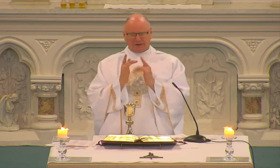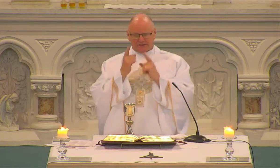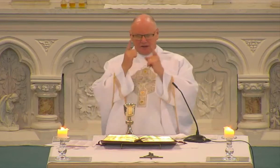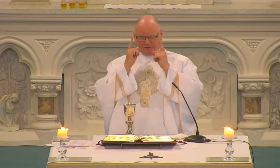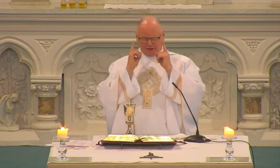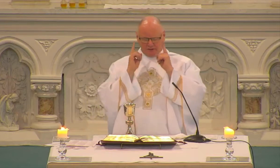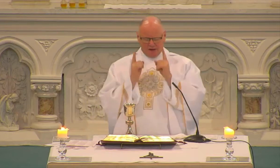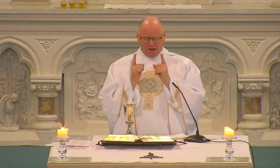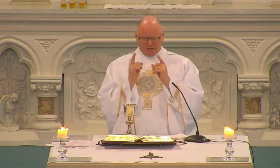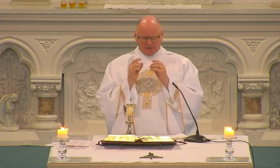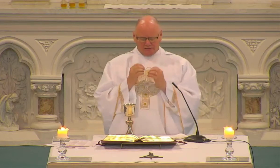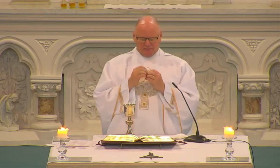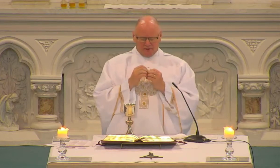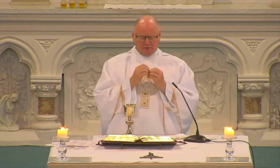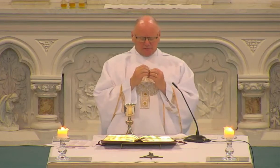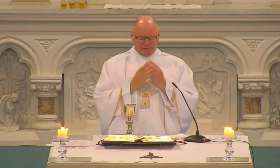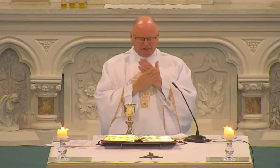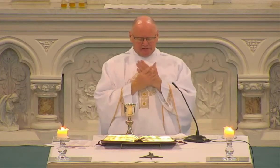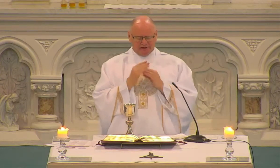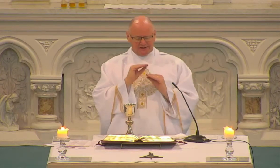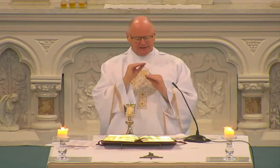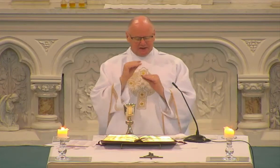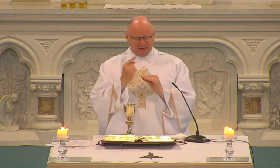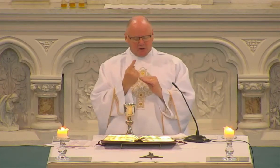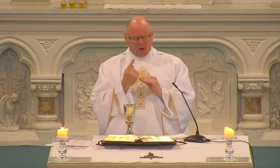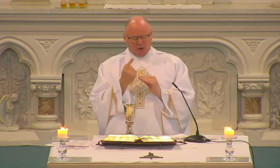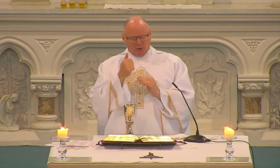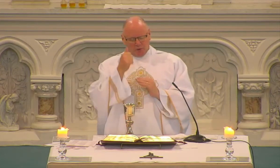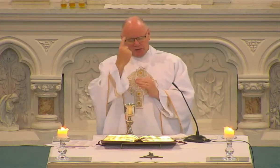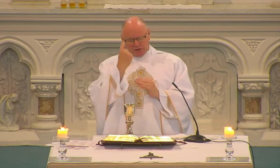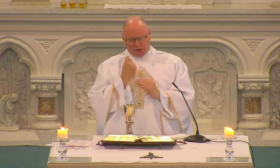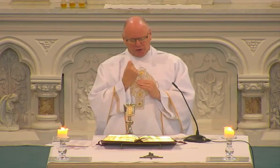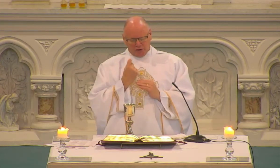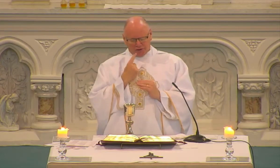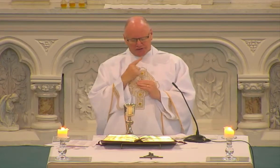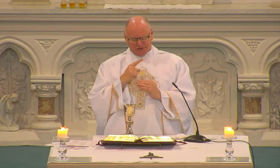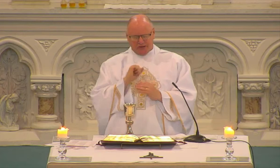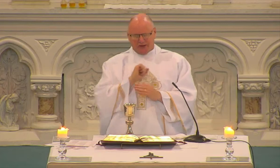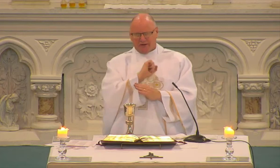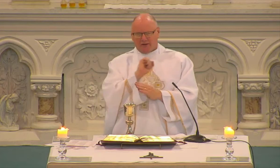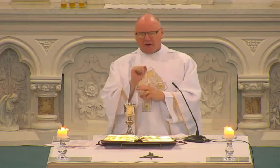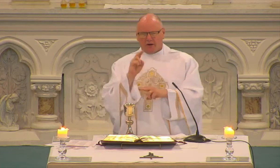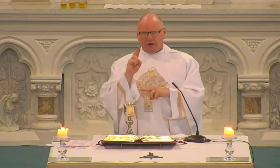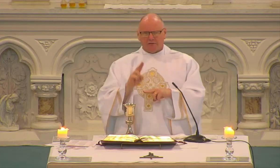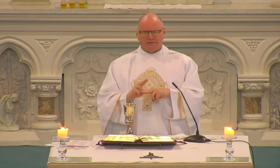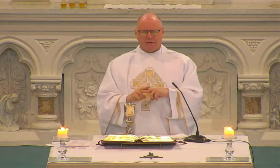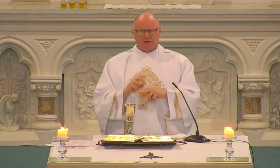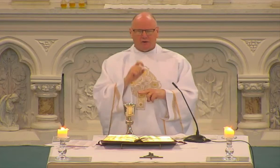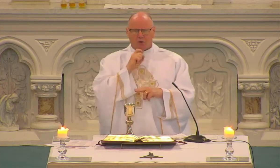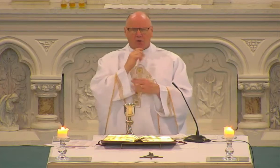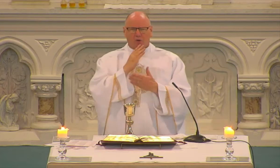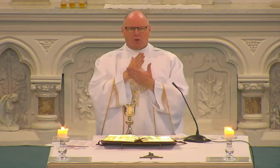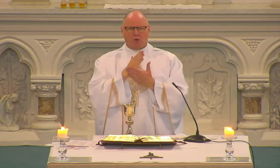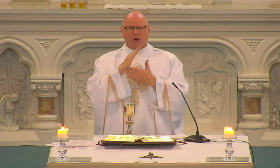Savior's command, informed by divine teaching, we dare to say, Our Father, who art in